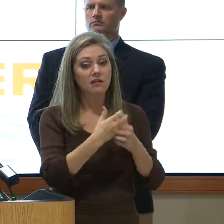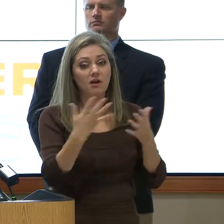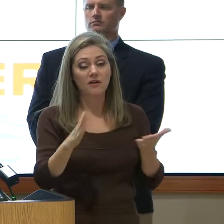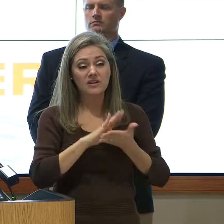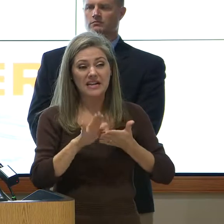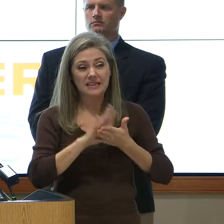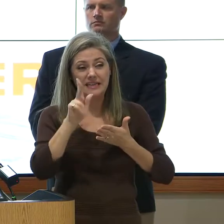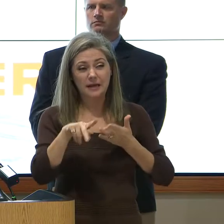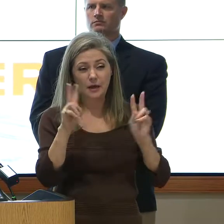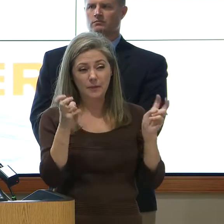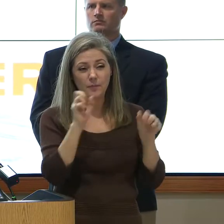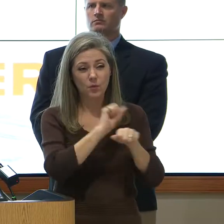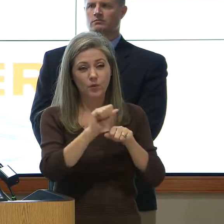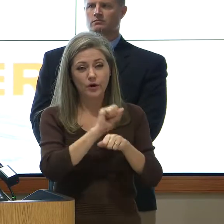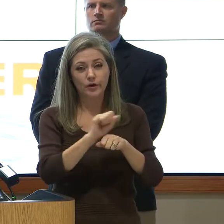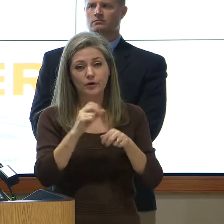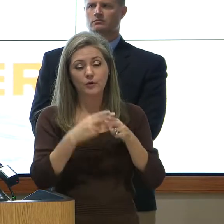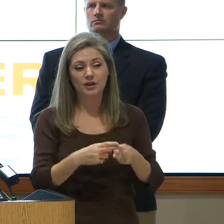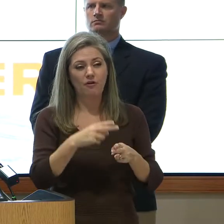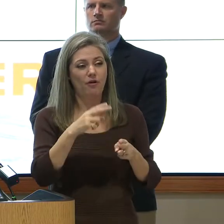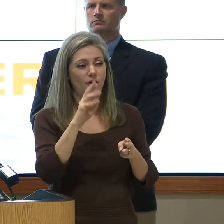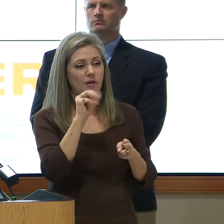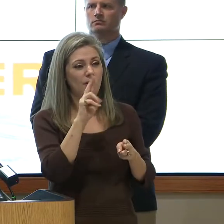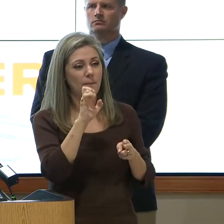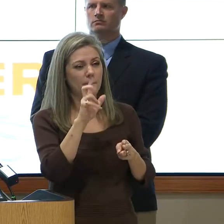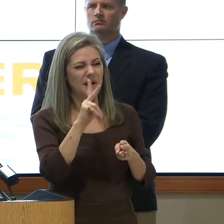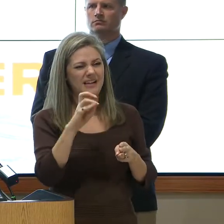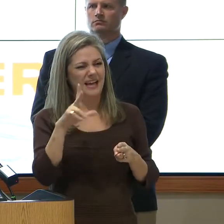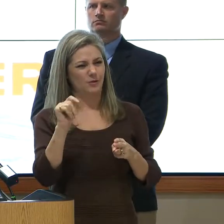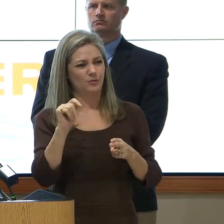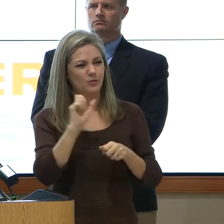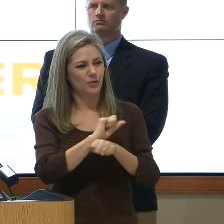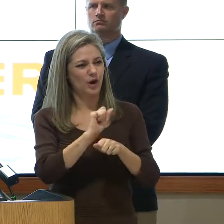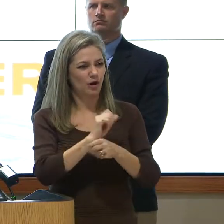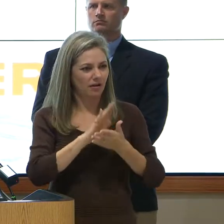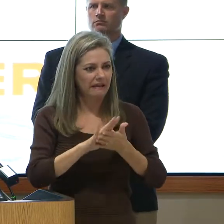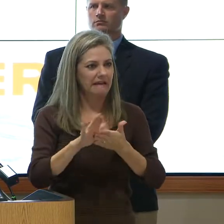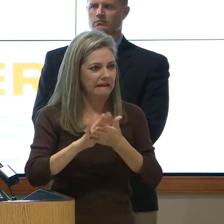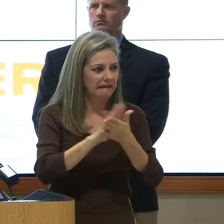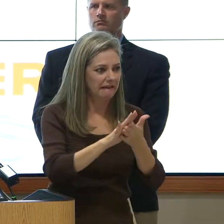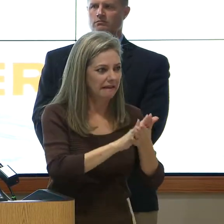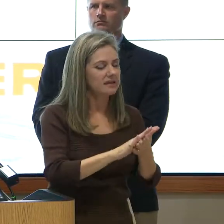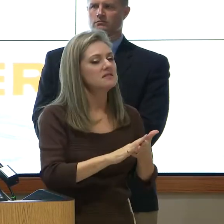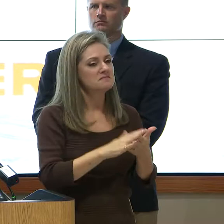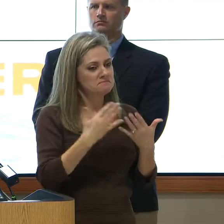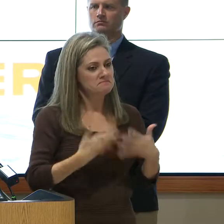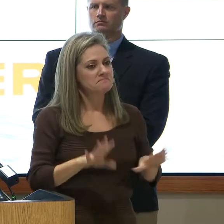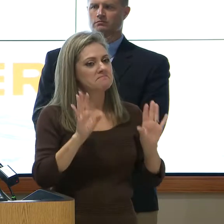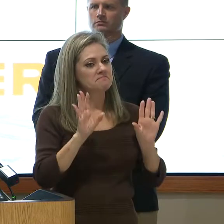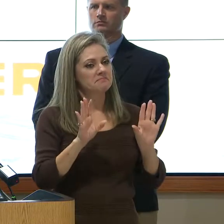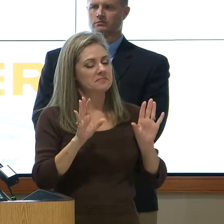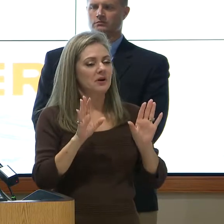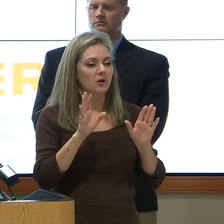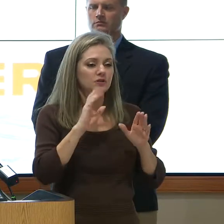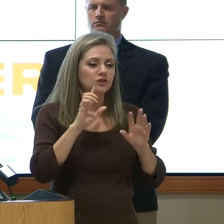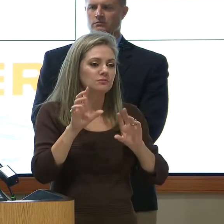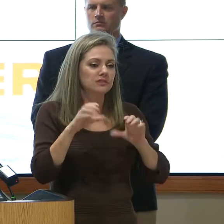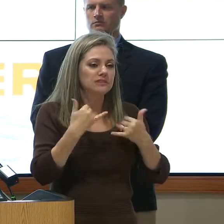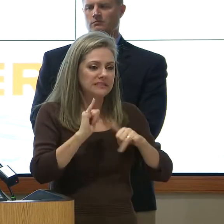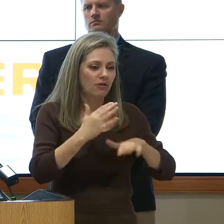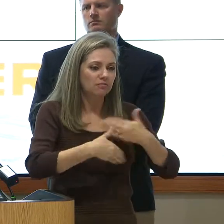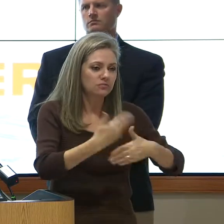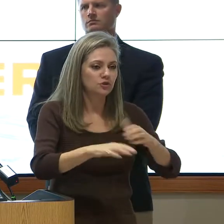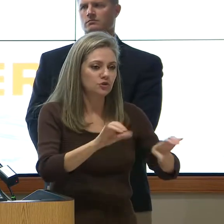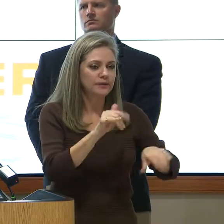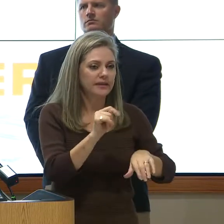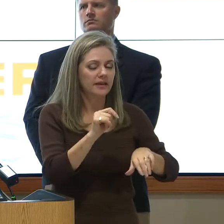cleanup work, what we call the muck out work, is getting to be done. And so now the struggle